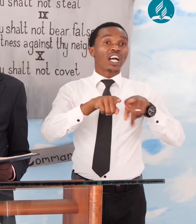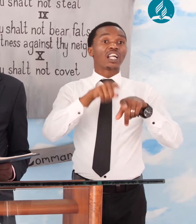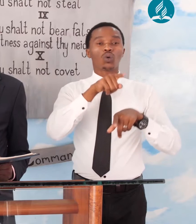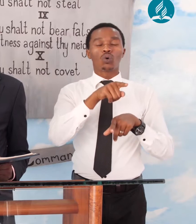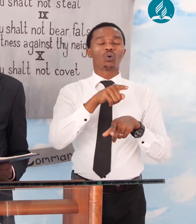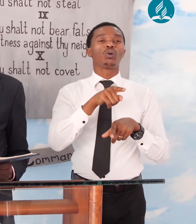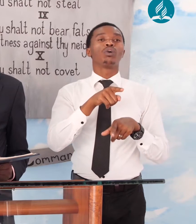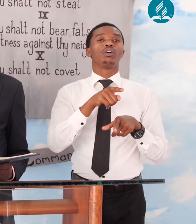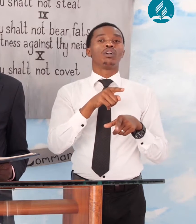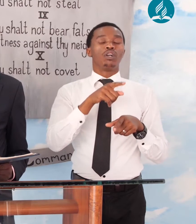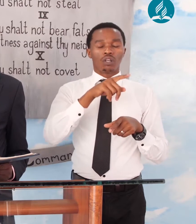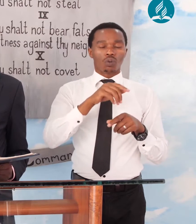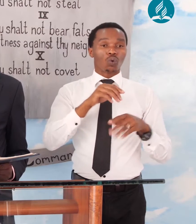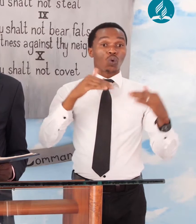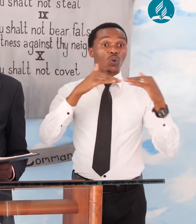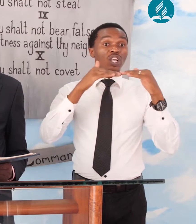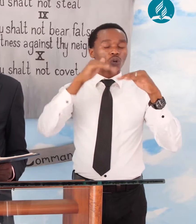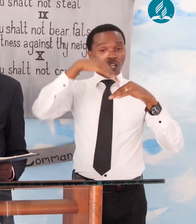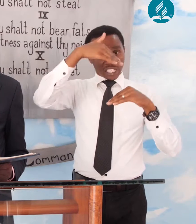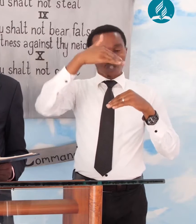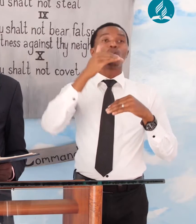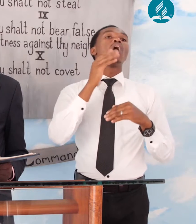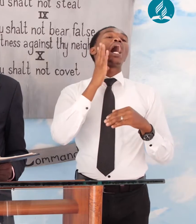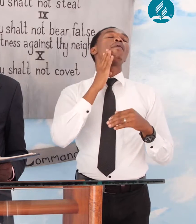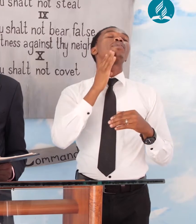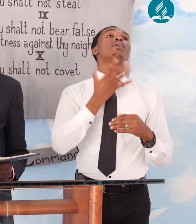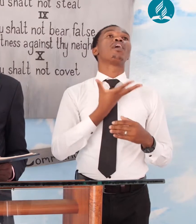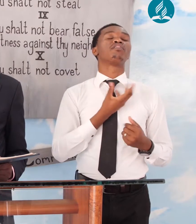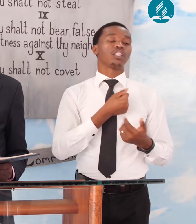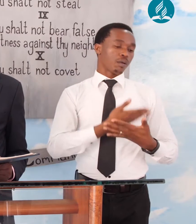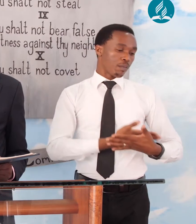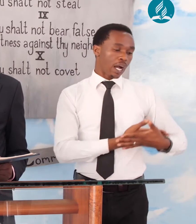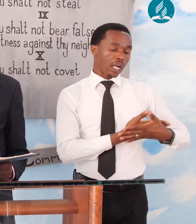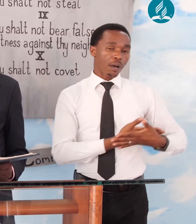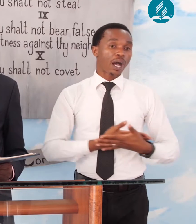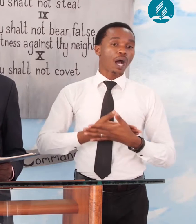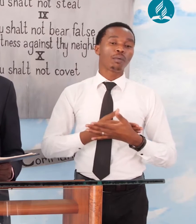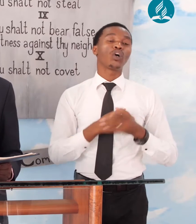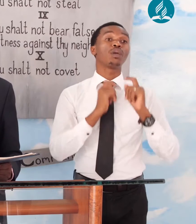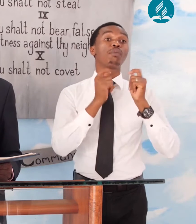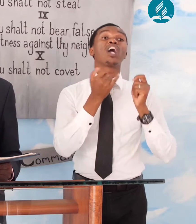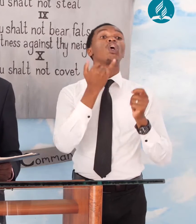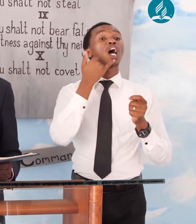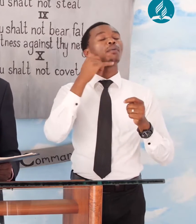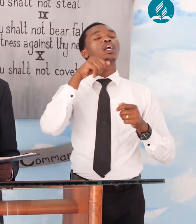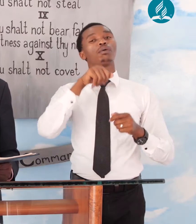great extent, the mother holds in her own hands the destiny of her